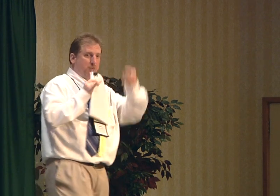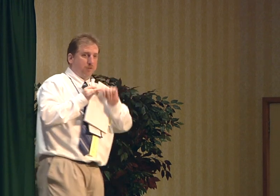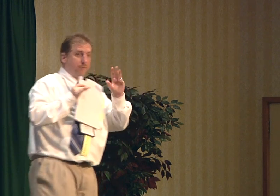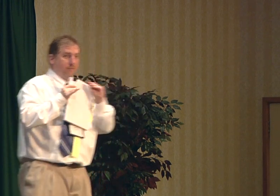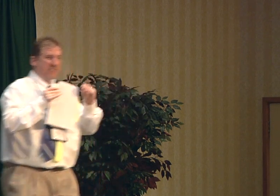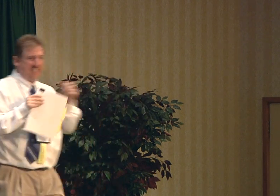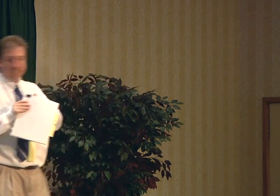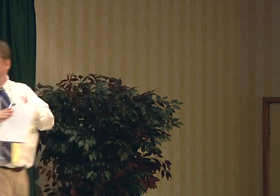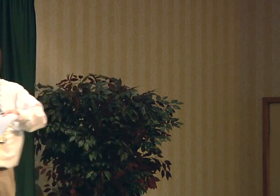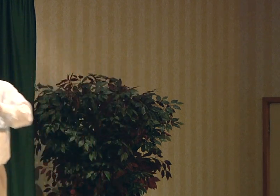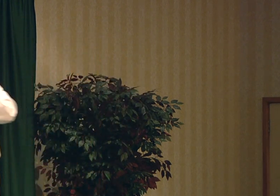it.